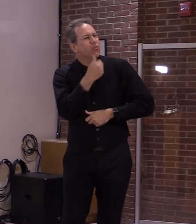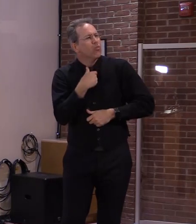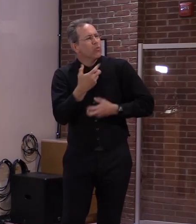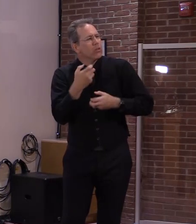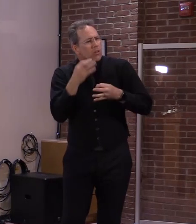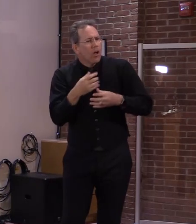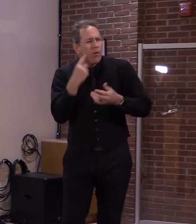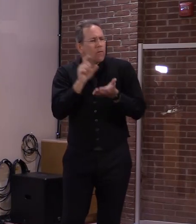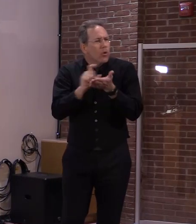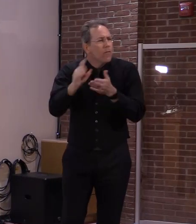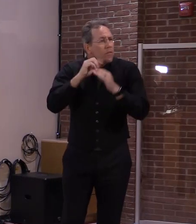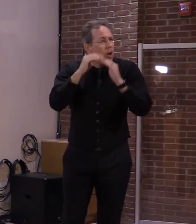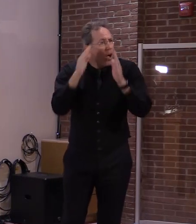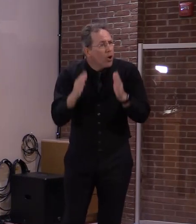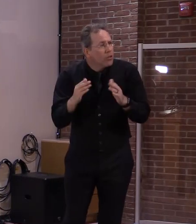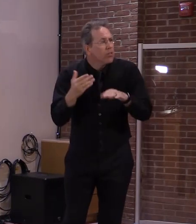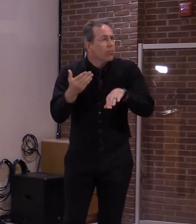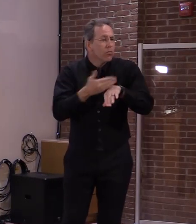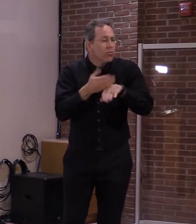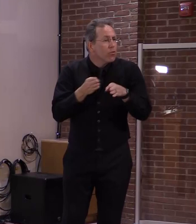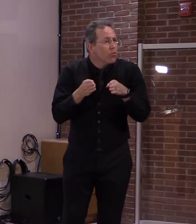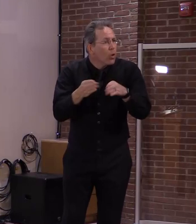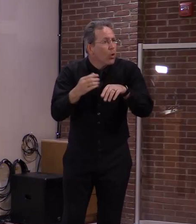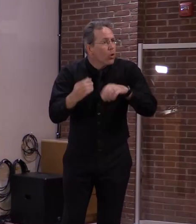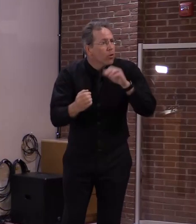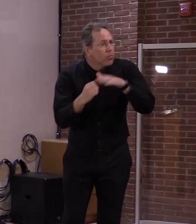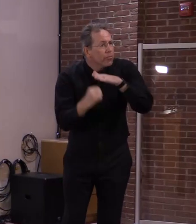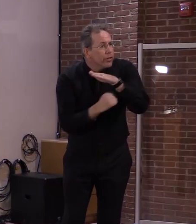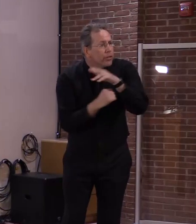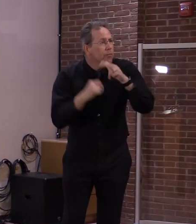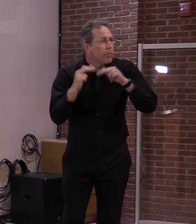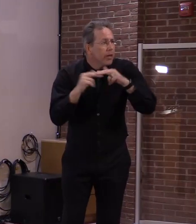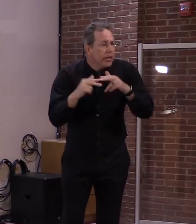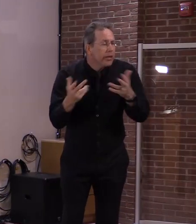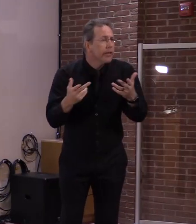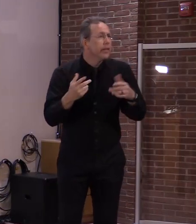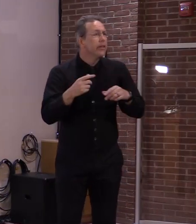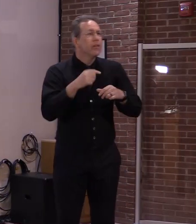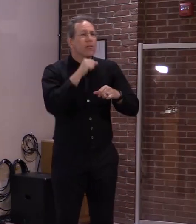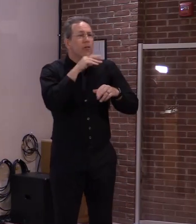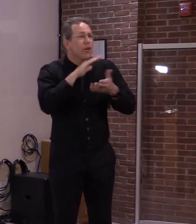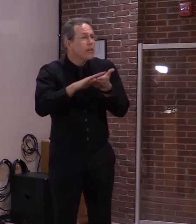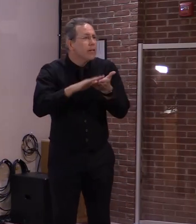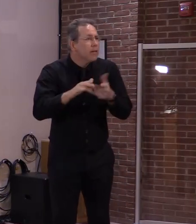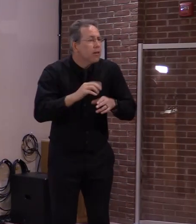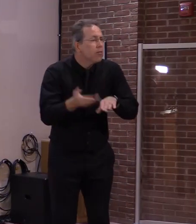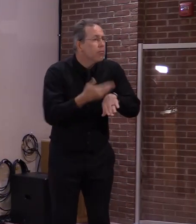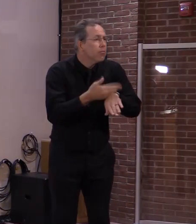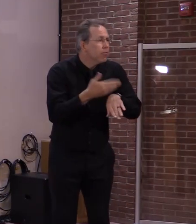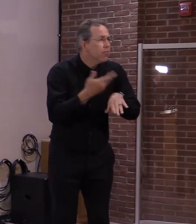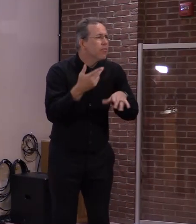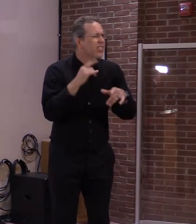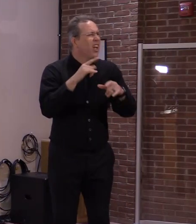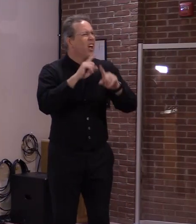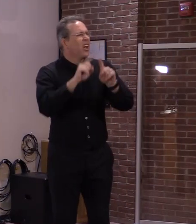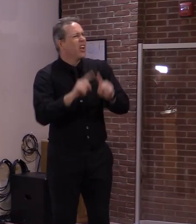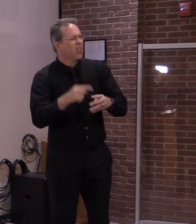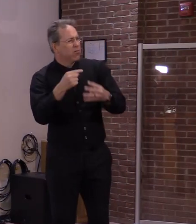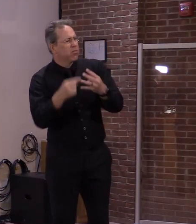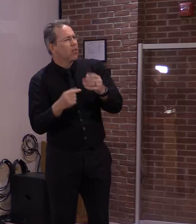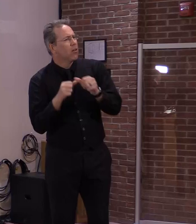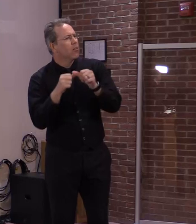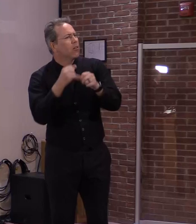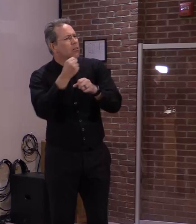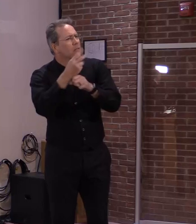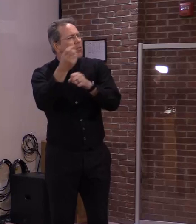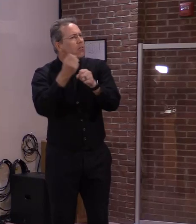infrastructure, that all invests in needs of people. So these are clearly areas that we've talked about for a